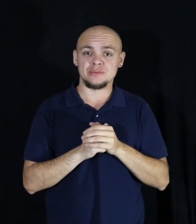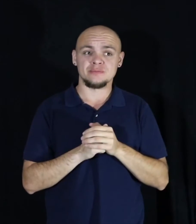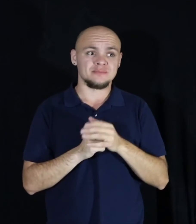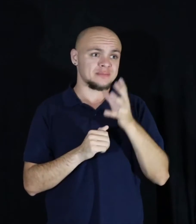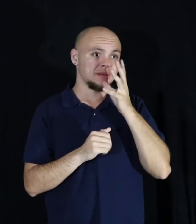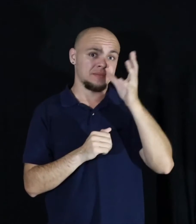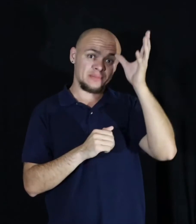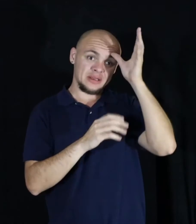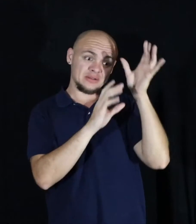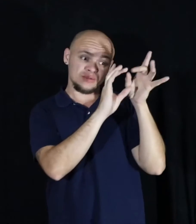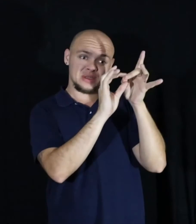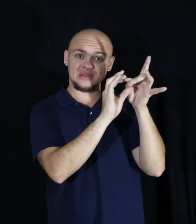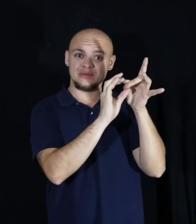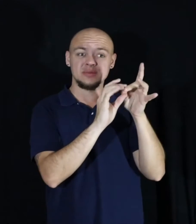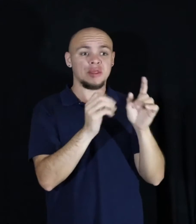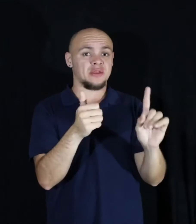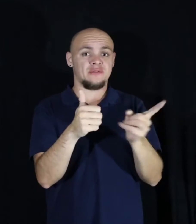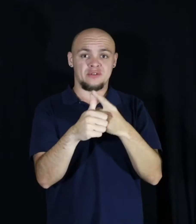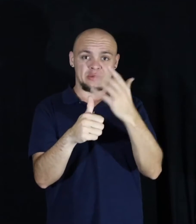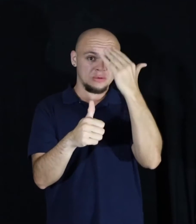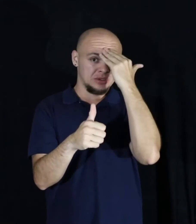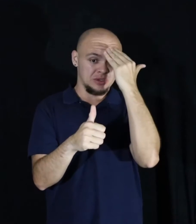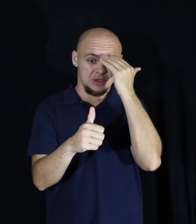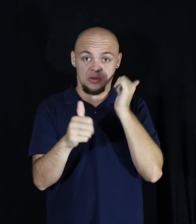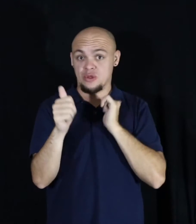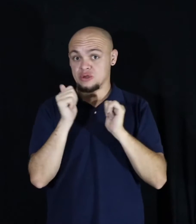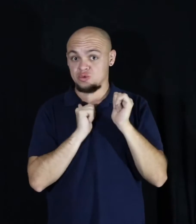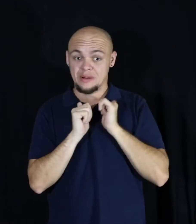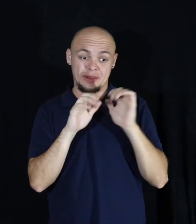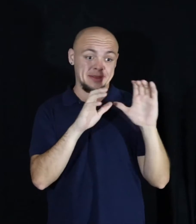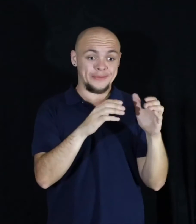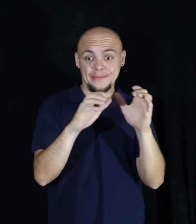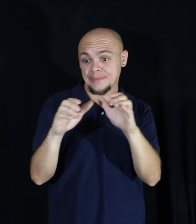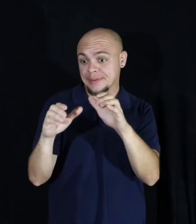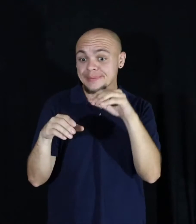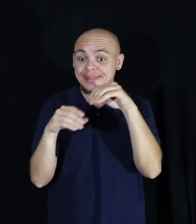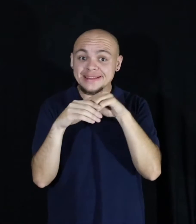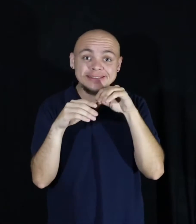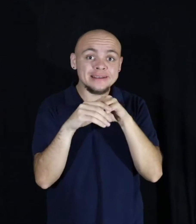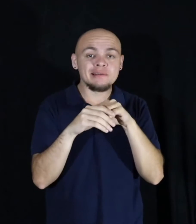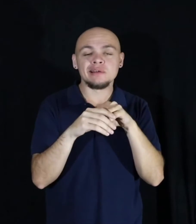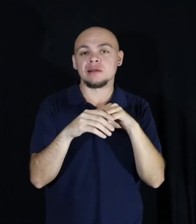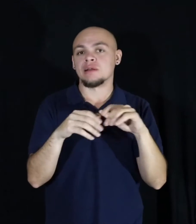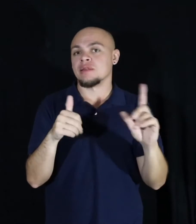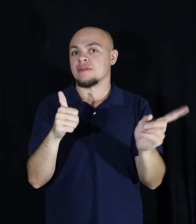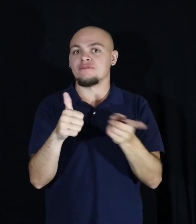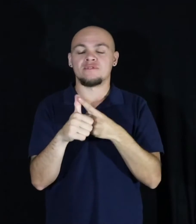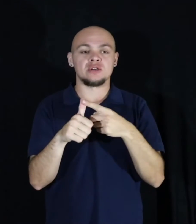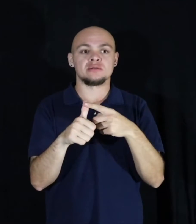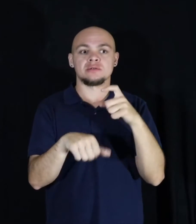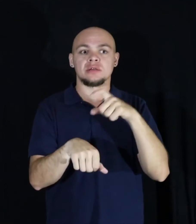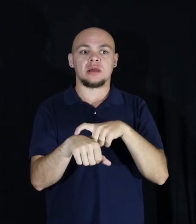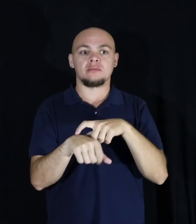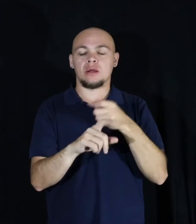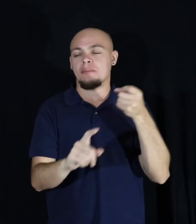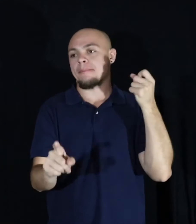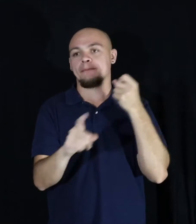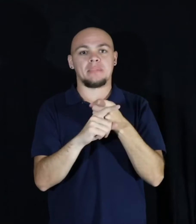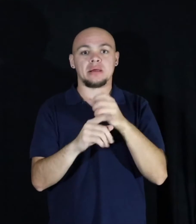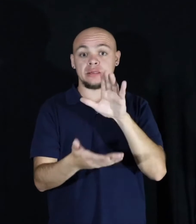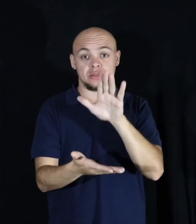do. You're the first one to know the drama between the cliques in the classroom, the first one affected and impacted by whatever tragedy rocks your